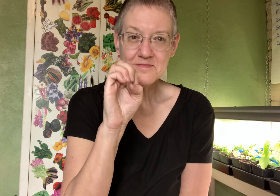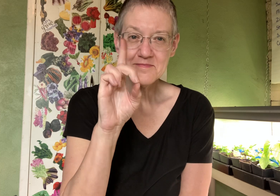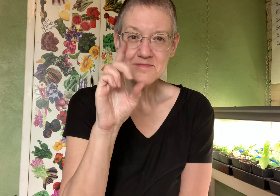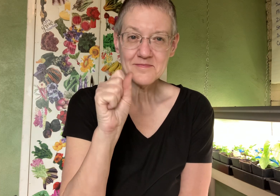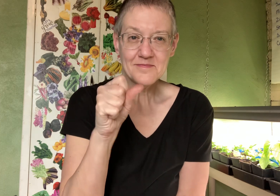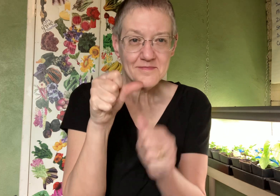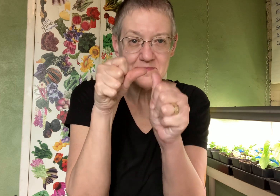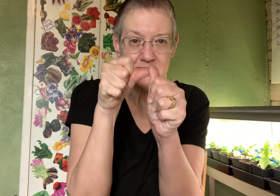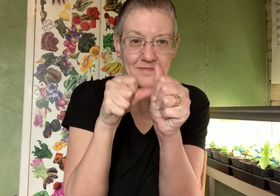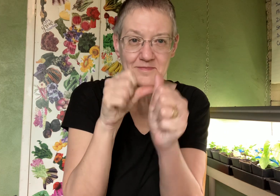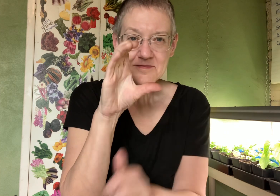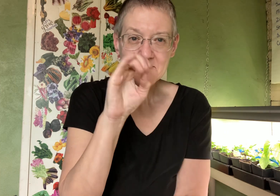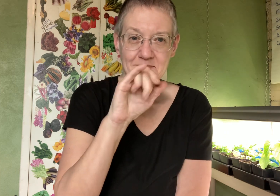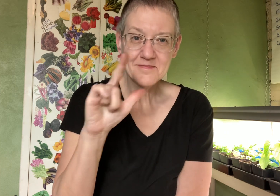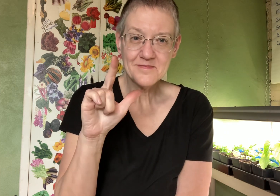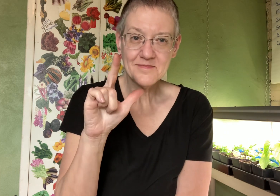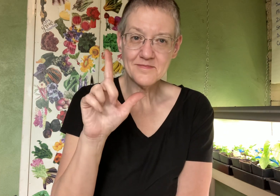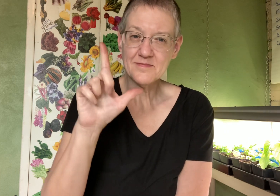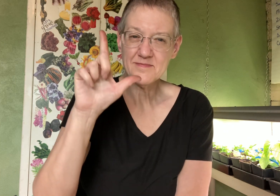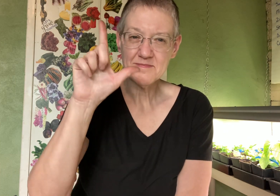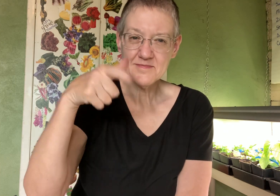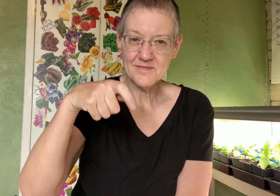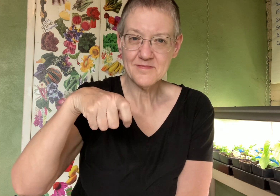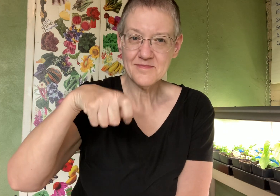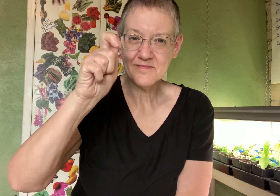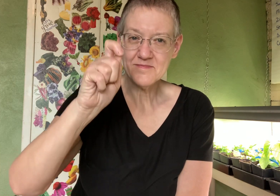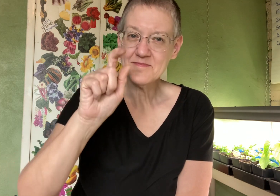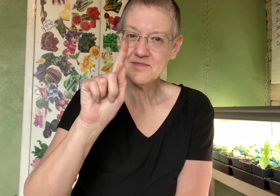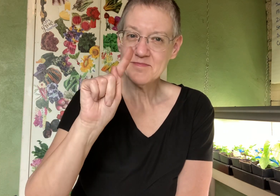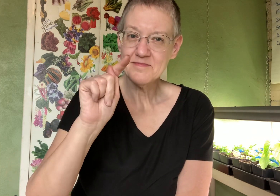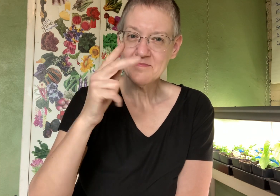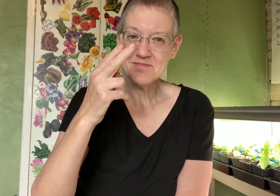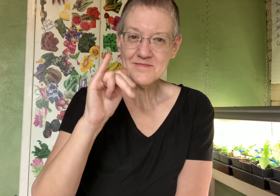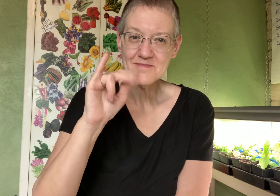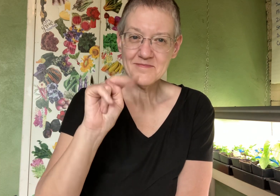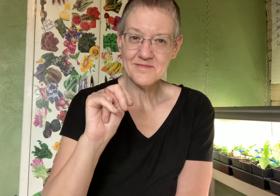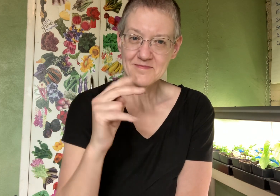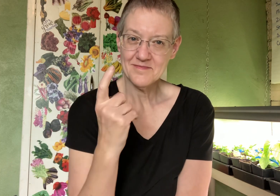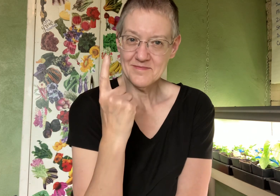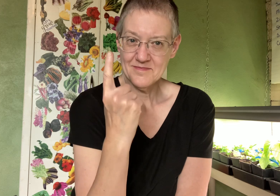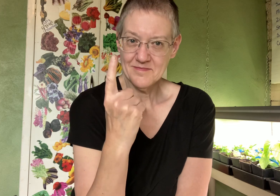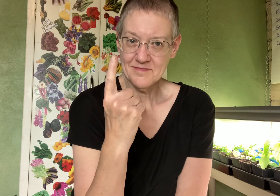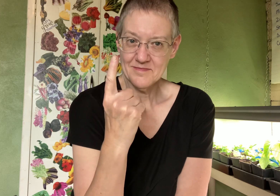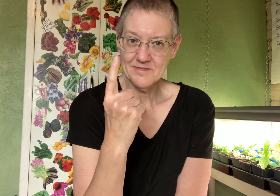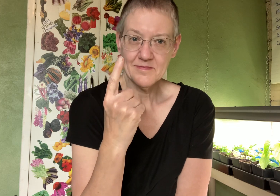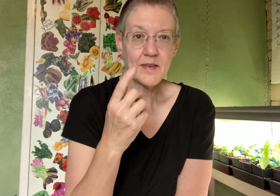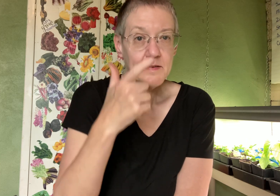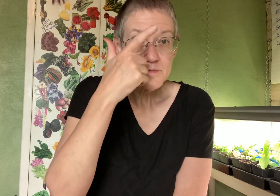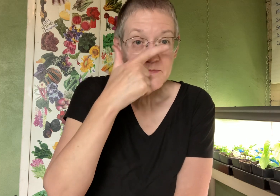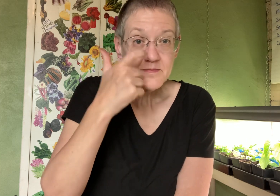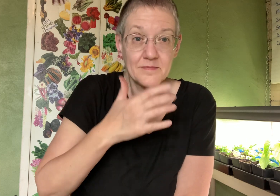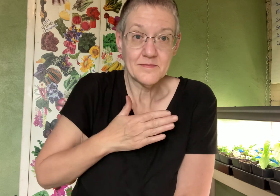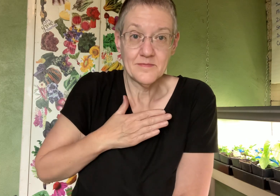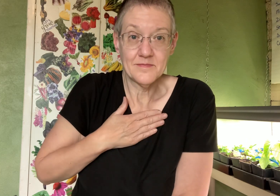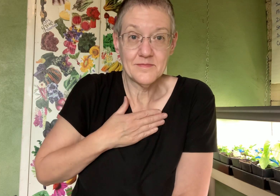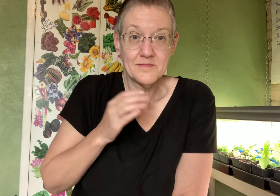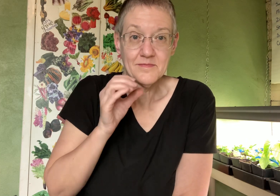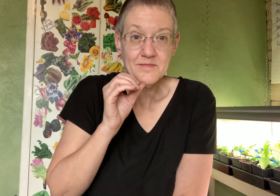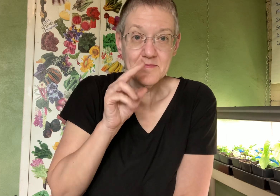Now I want 3 seeds for each cell, and later I'll thin them down to just 1 seedling per